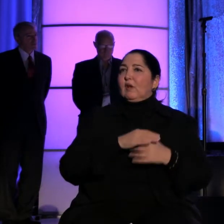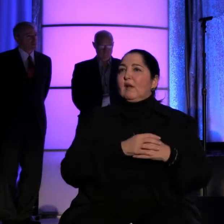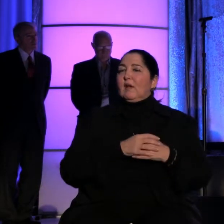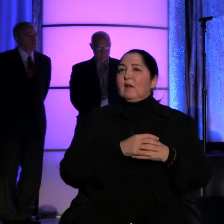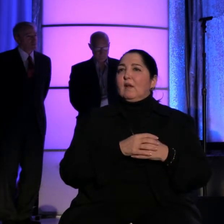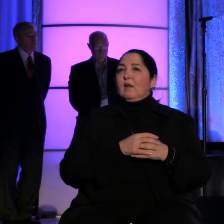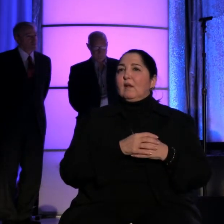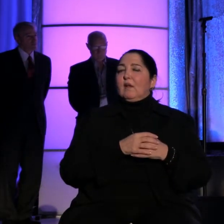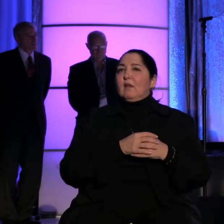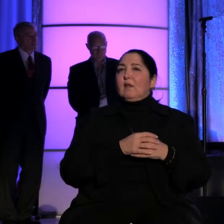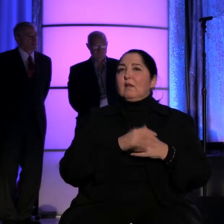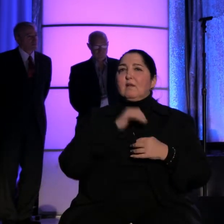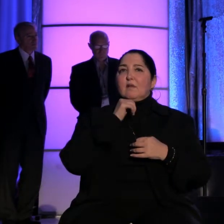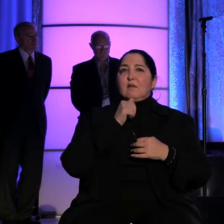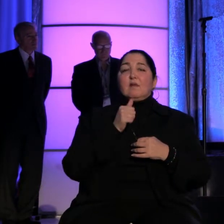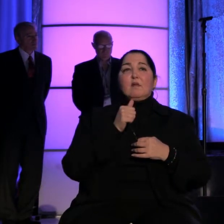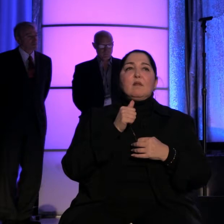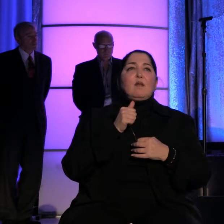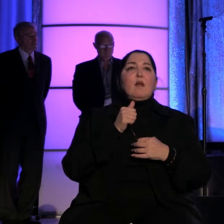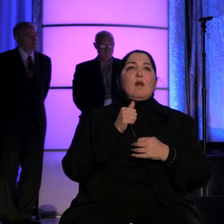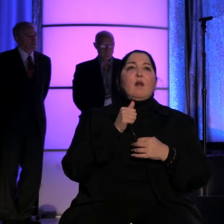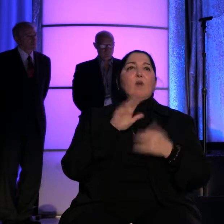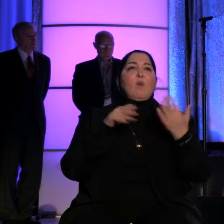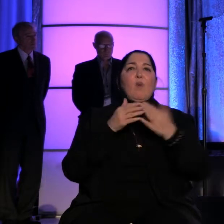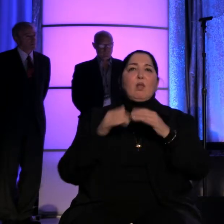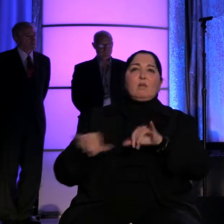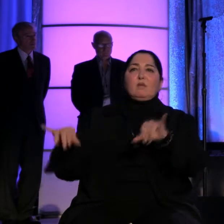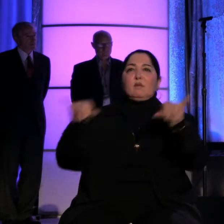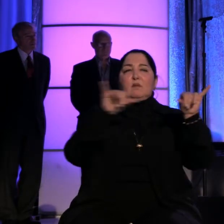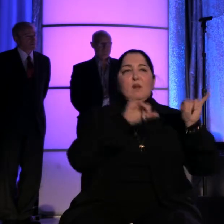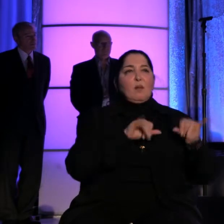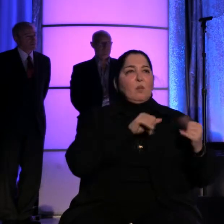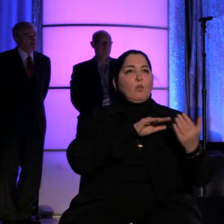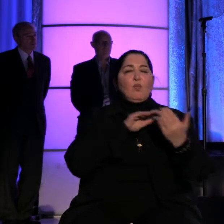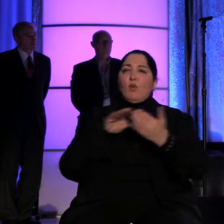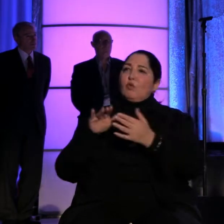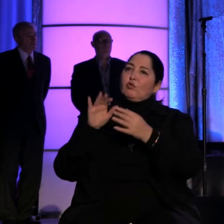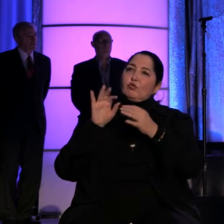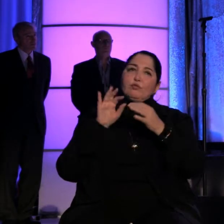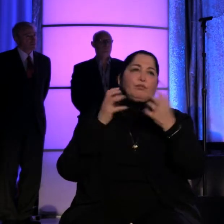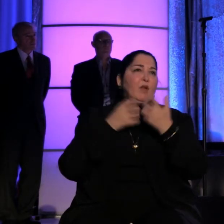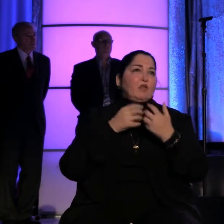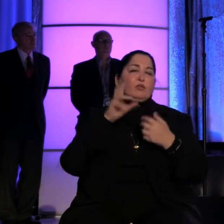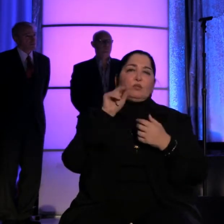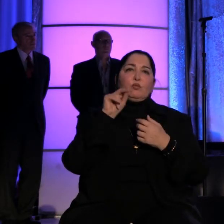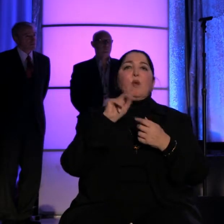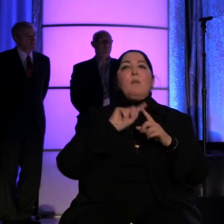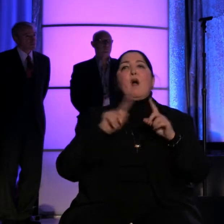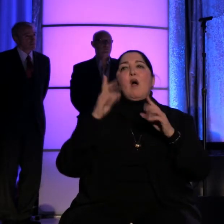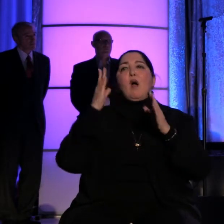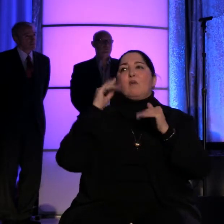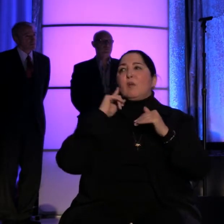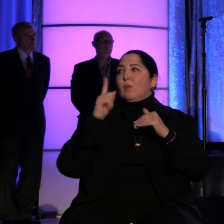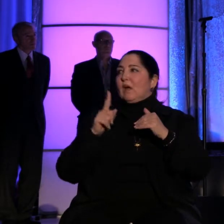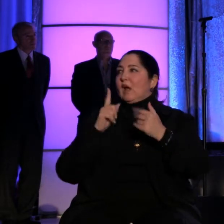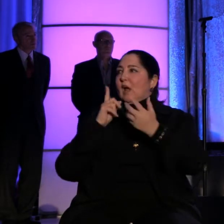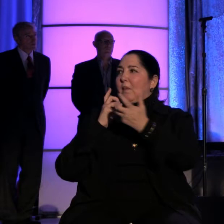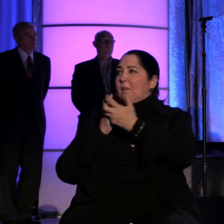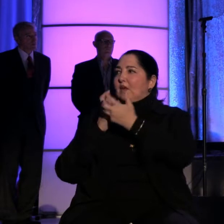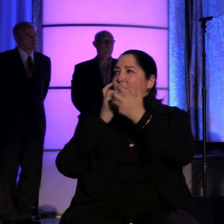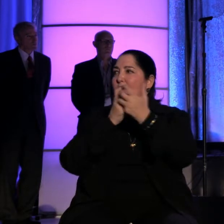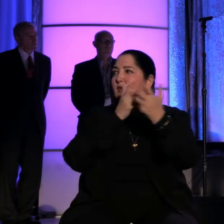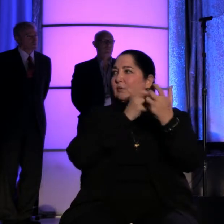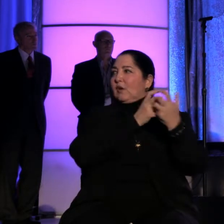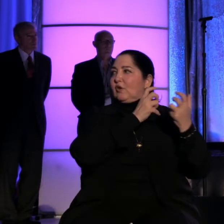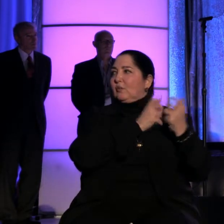know, necessarily a one size fits all approach. So hopefully we can just craft the partnership that works for you, works for us, and, you